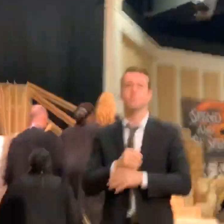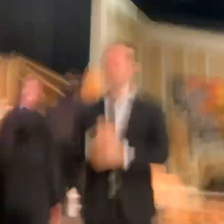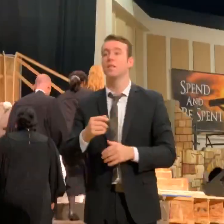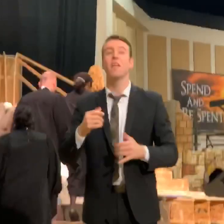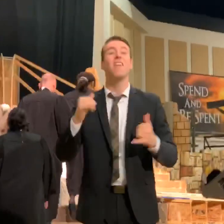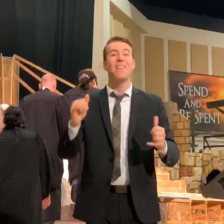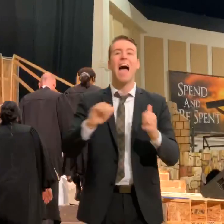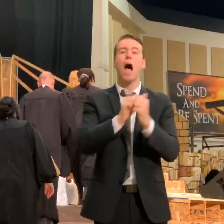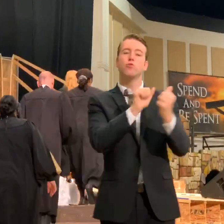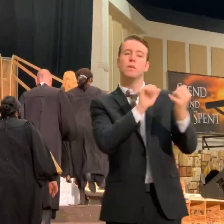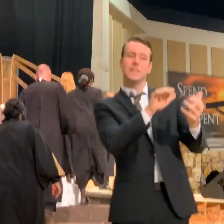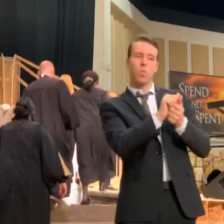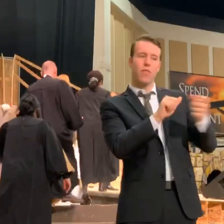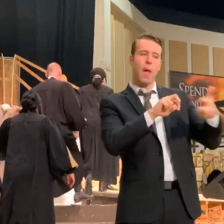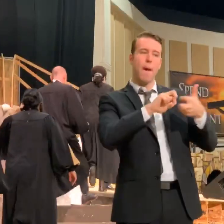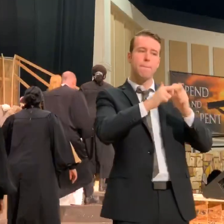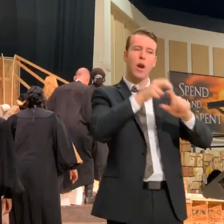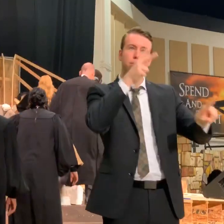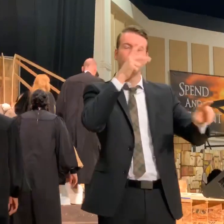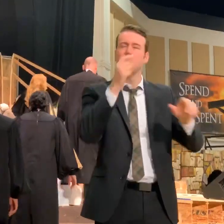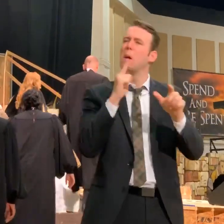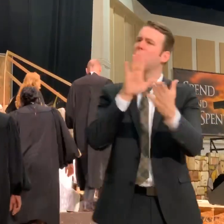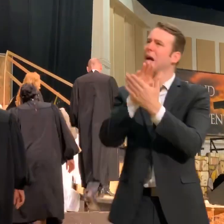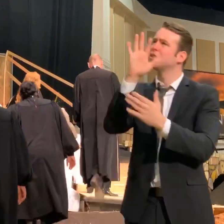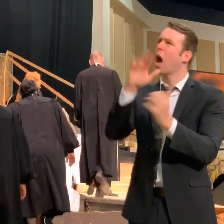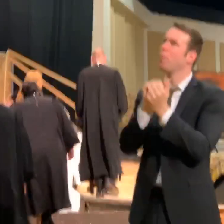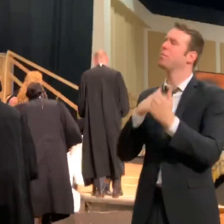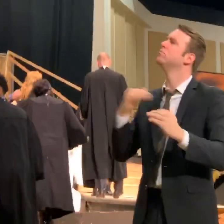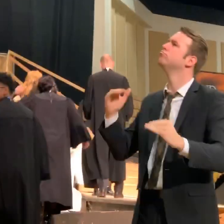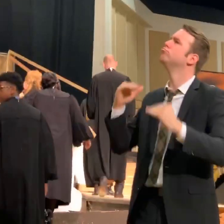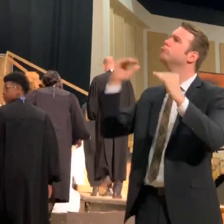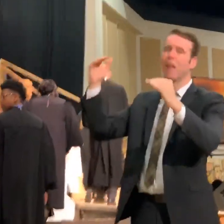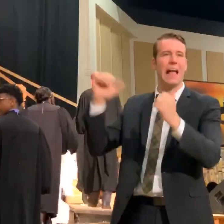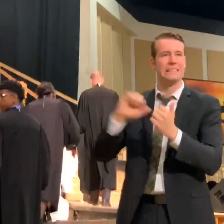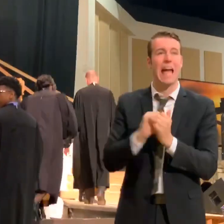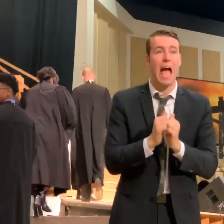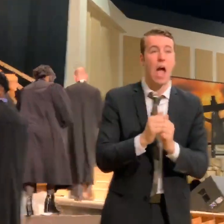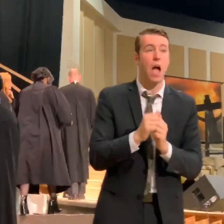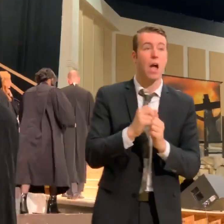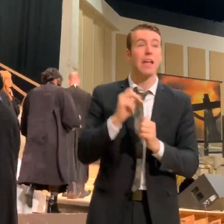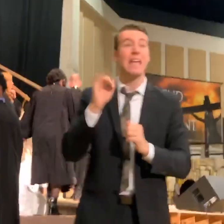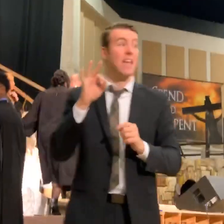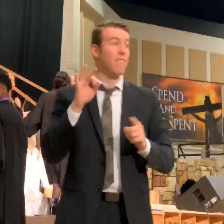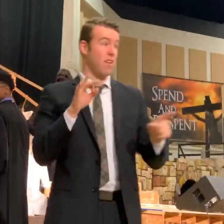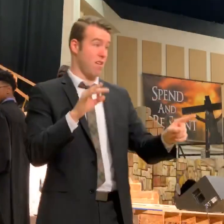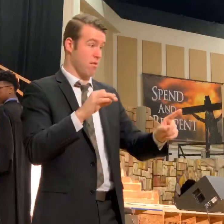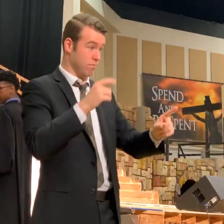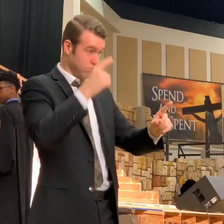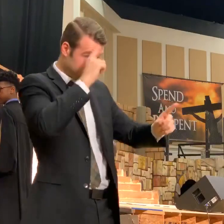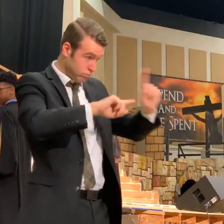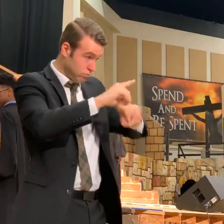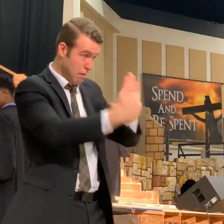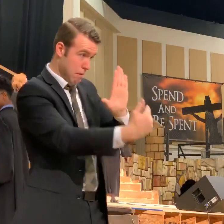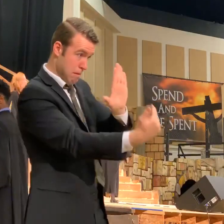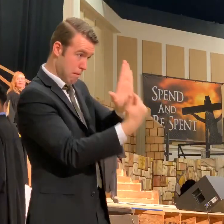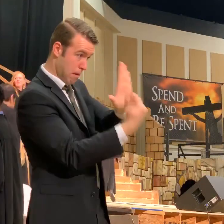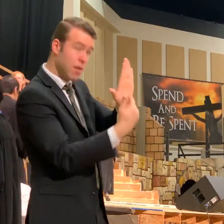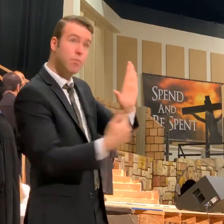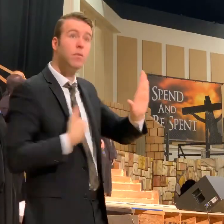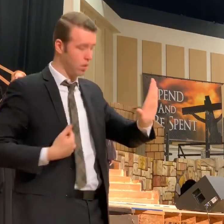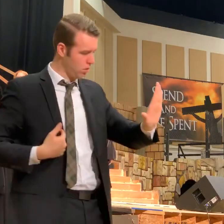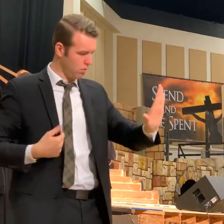That's how you deal with party parasites. If they're going to get together and tell everything